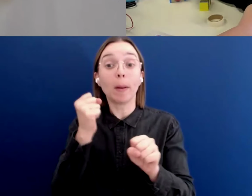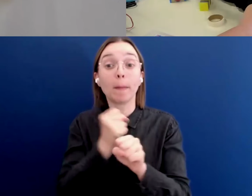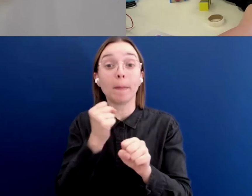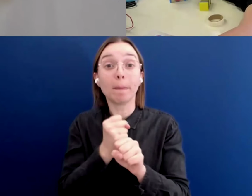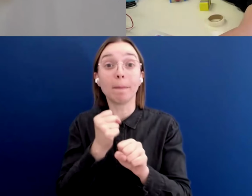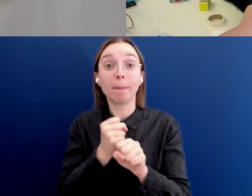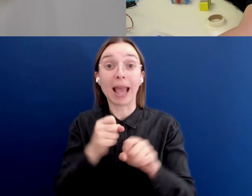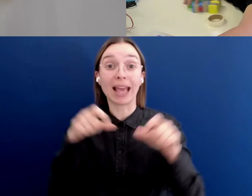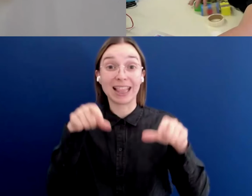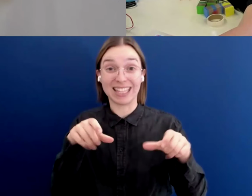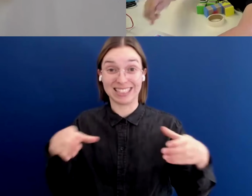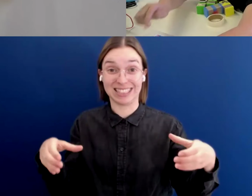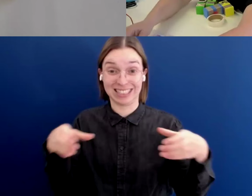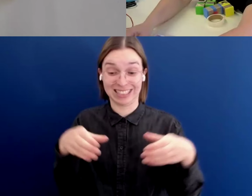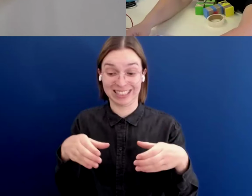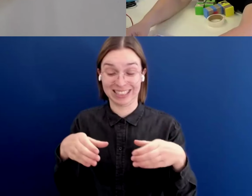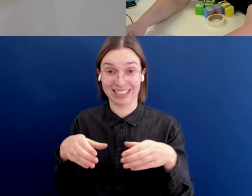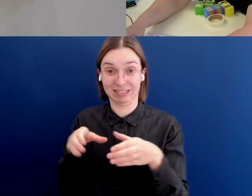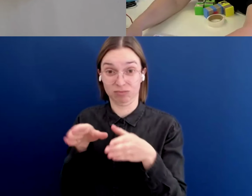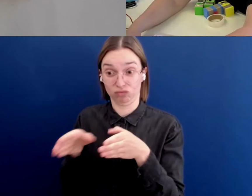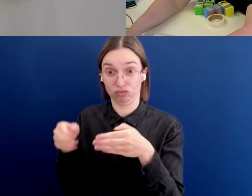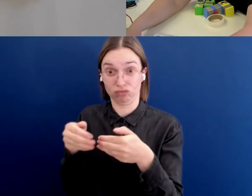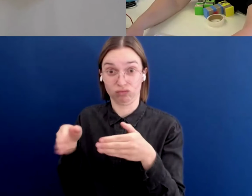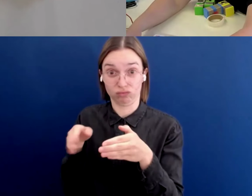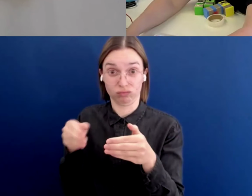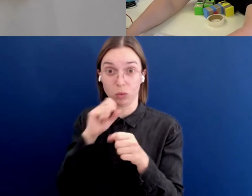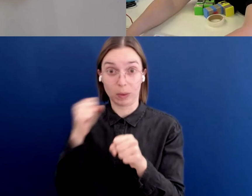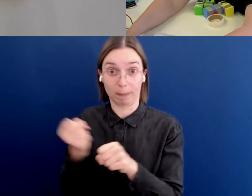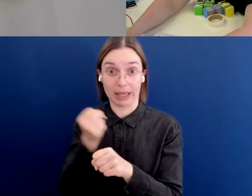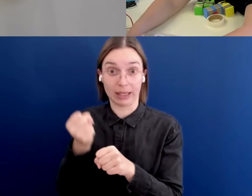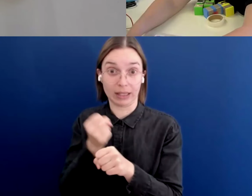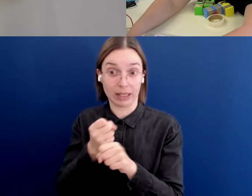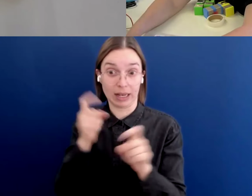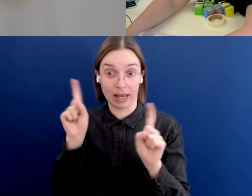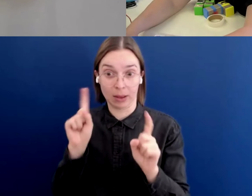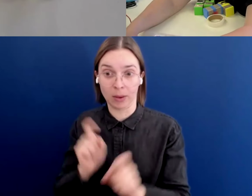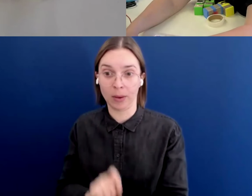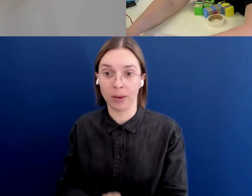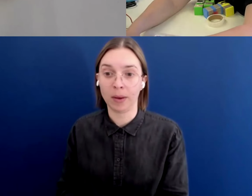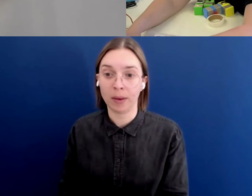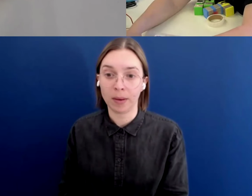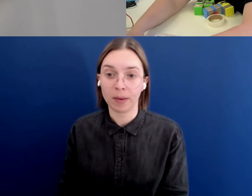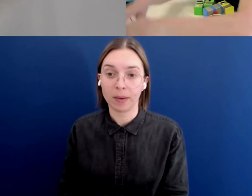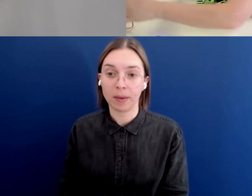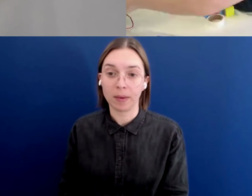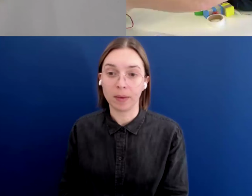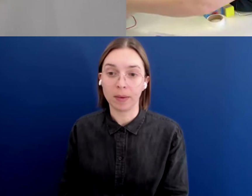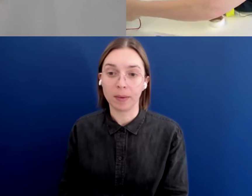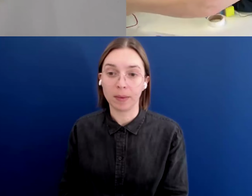because I haven't got one sitting here. We will actually make one of these. I'm going.